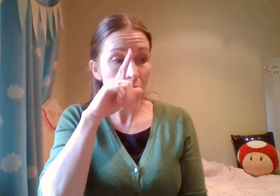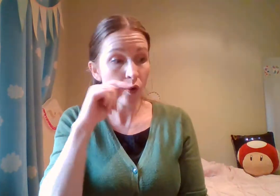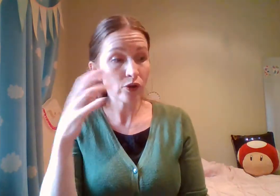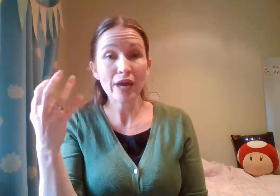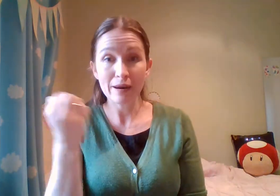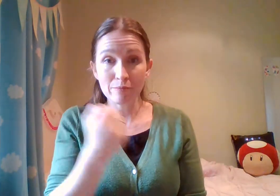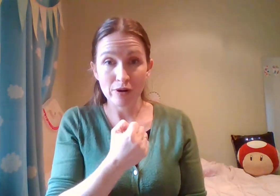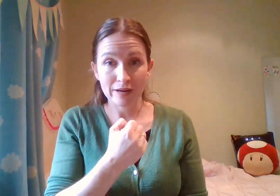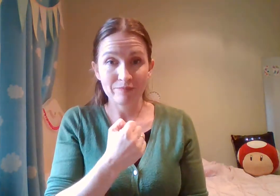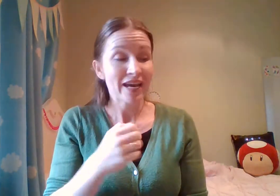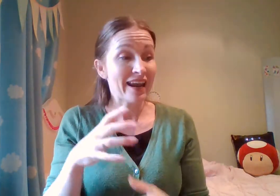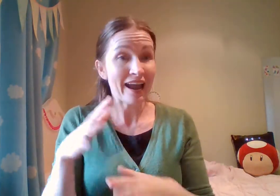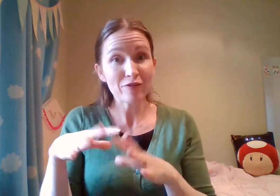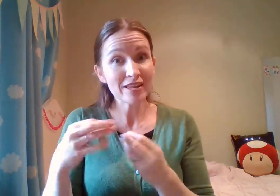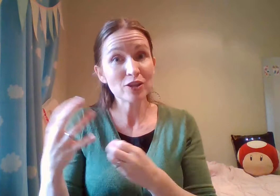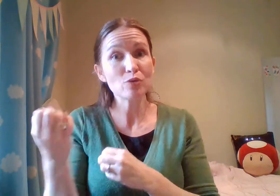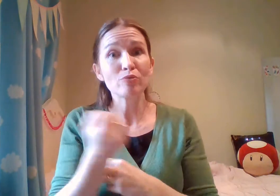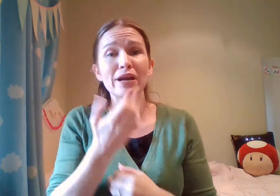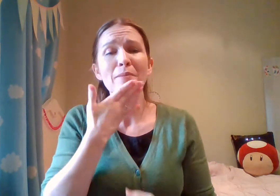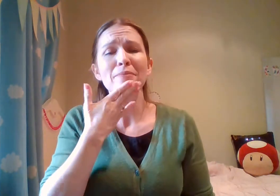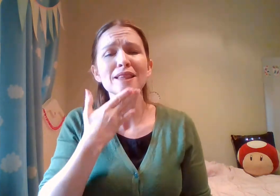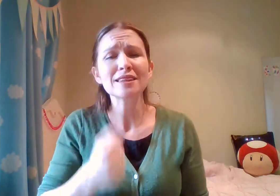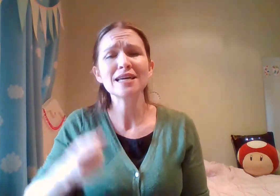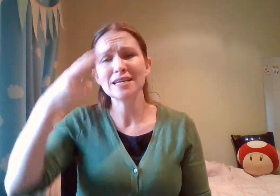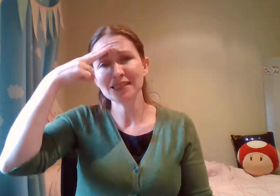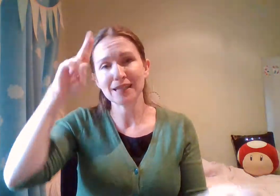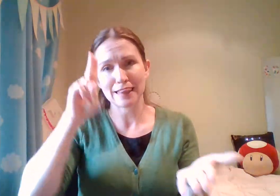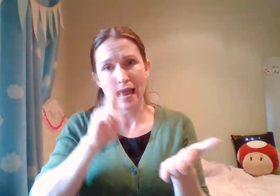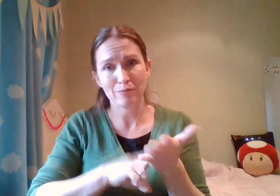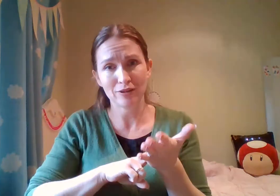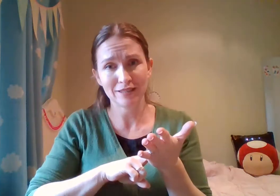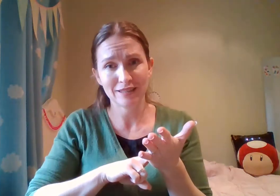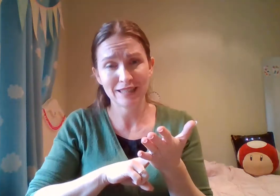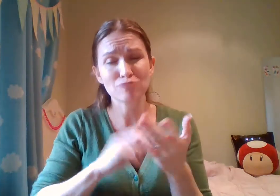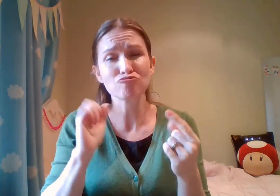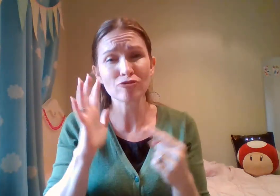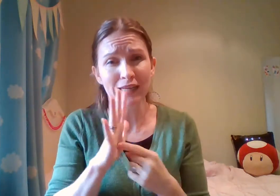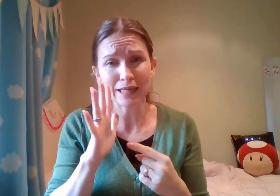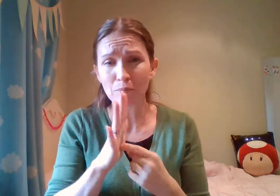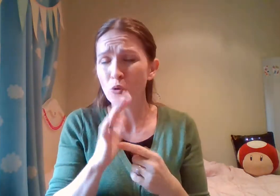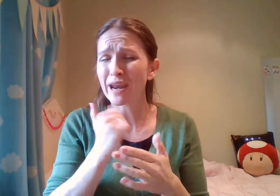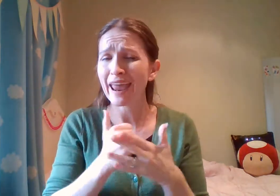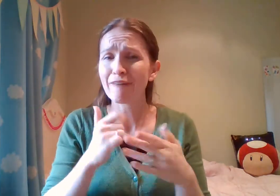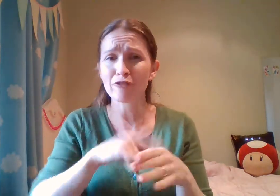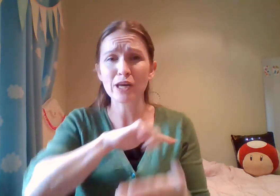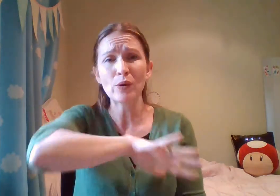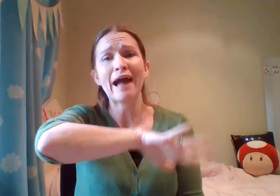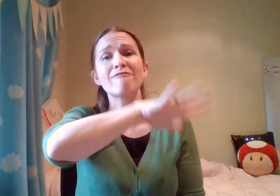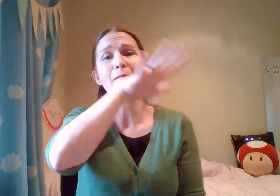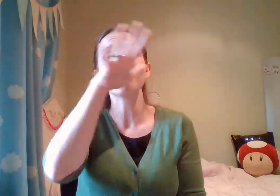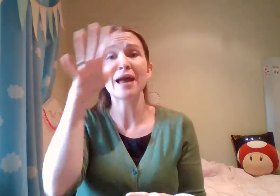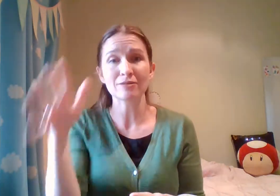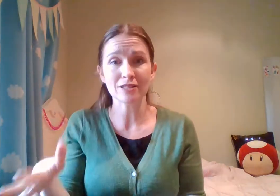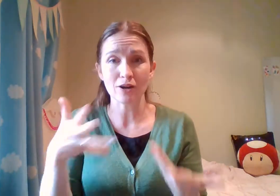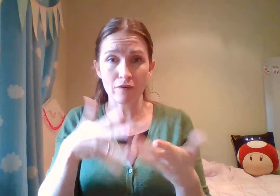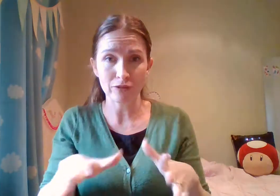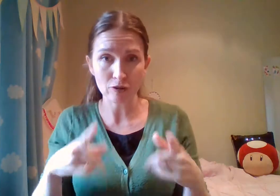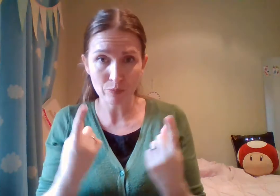What you can bring. Now, everything that you bring, please label it. It's really important. Every year we have a mountain of lost